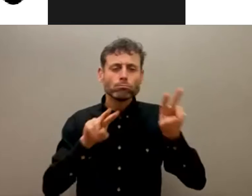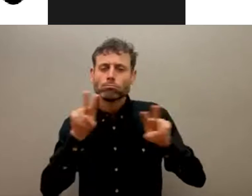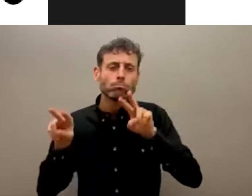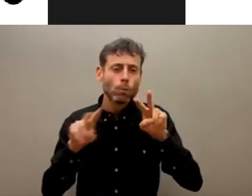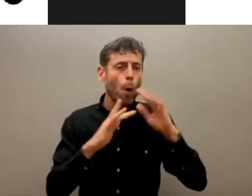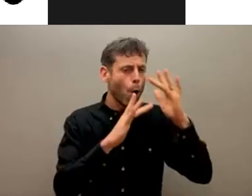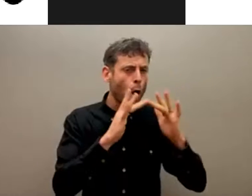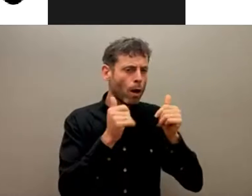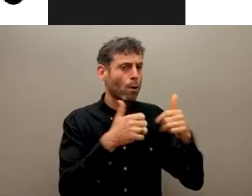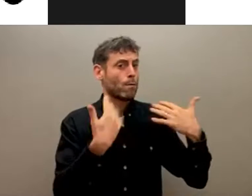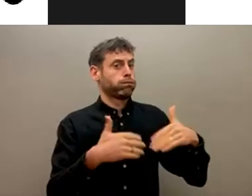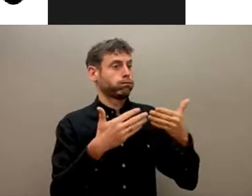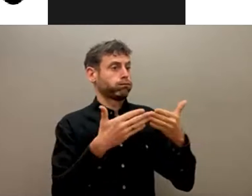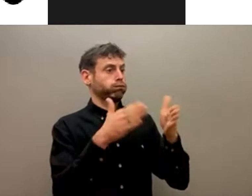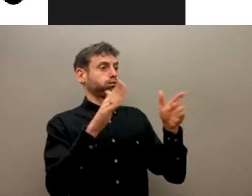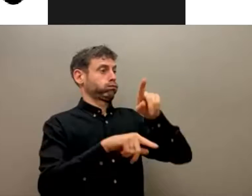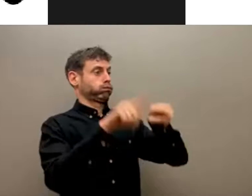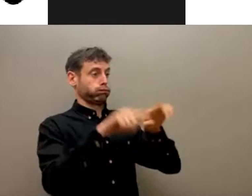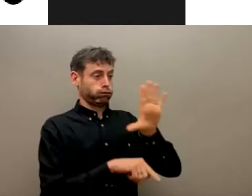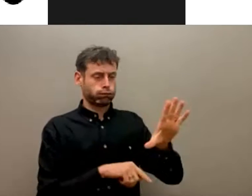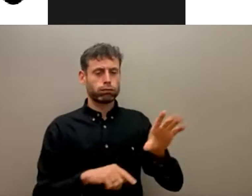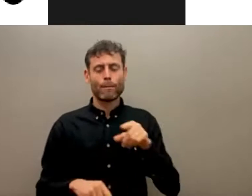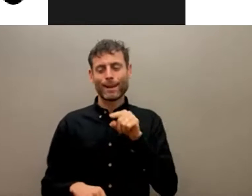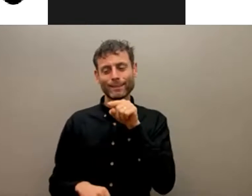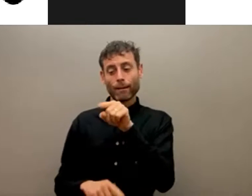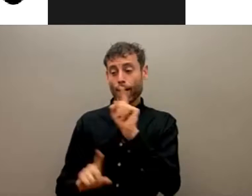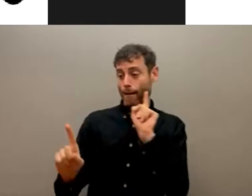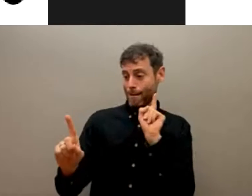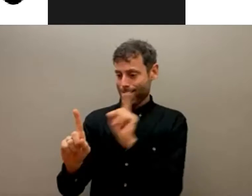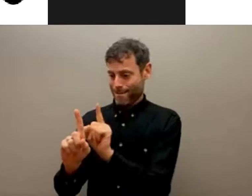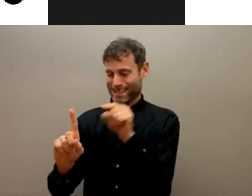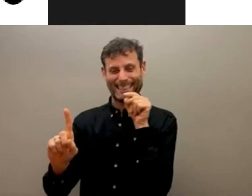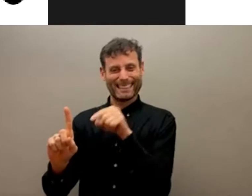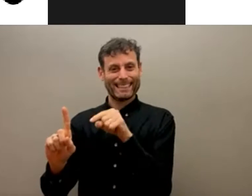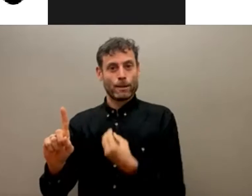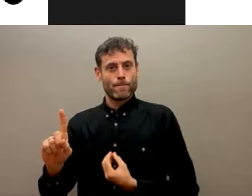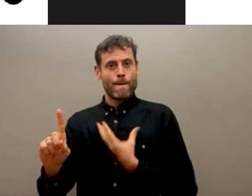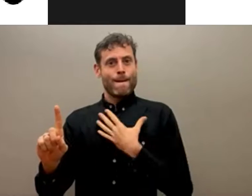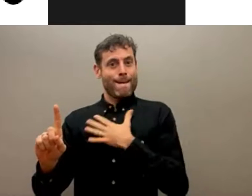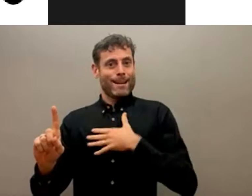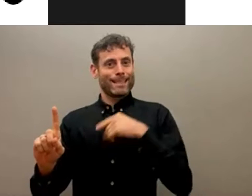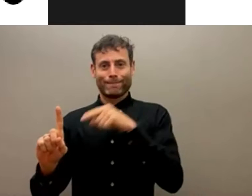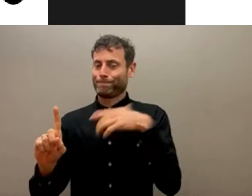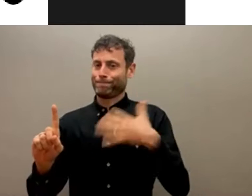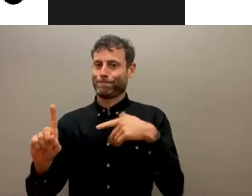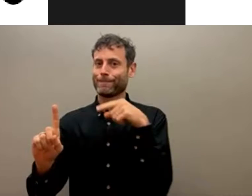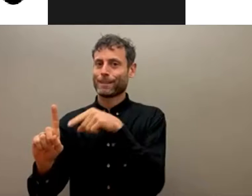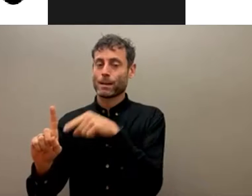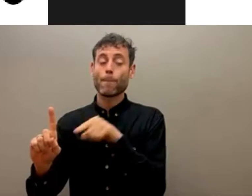hybrid world, and maybe the online opens up opportunities